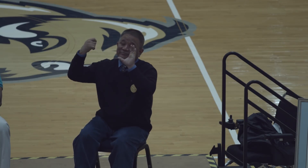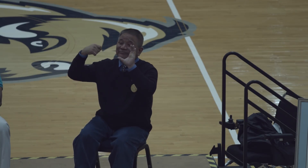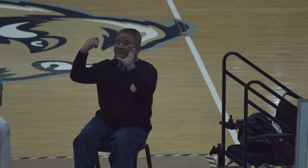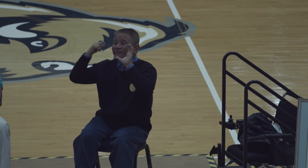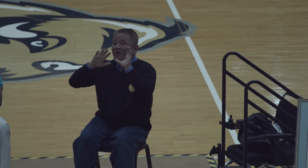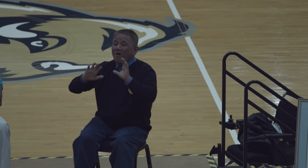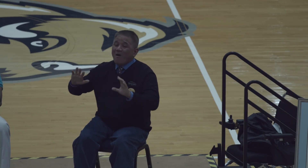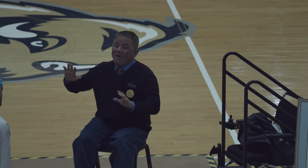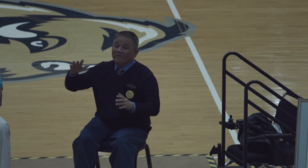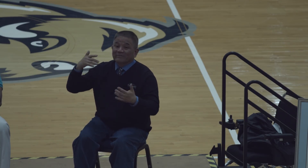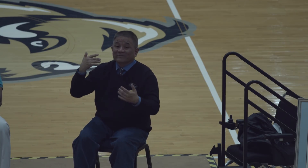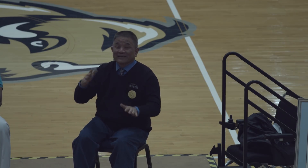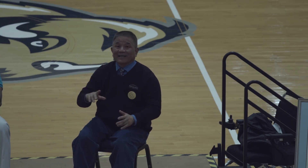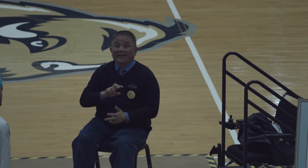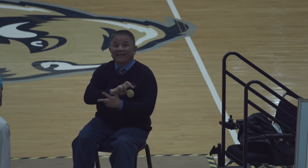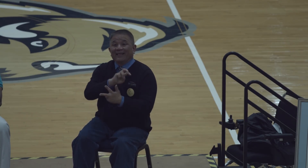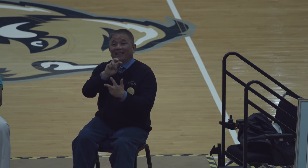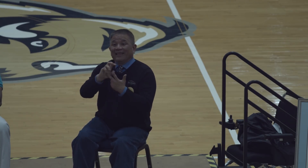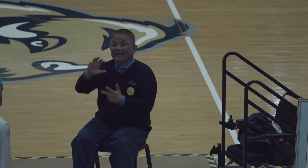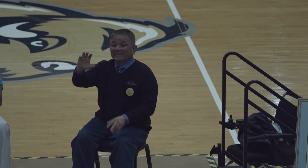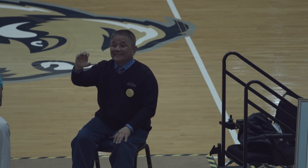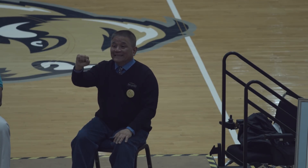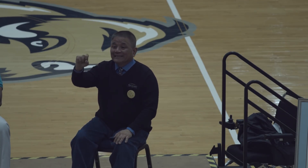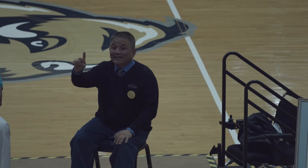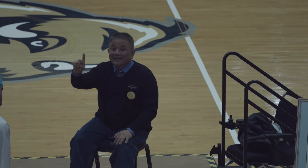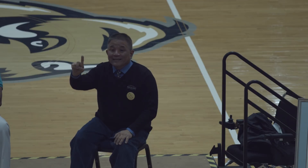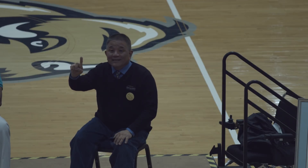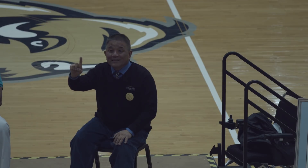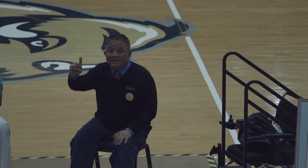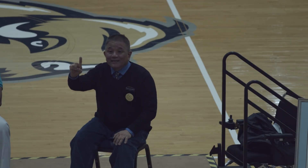me and my ability to do my work. And I got to do that. I got to go to work